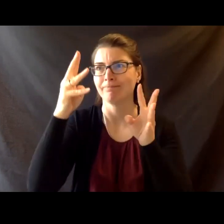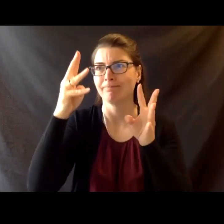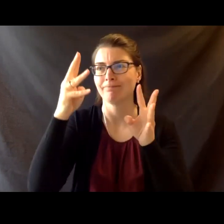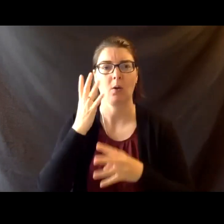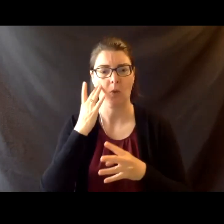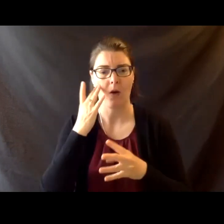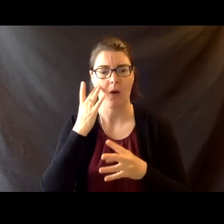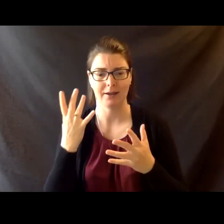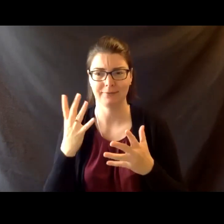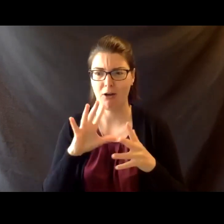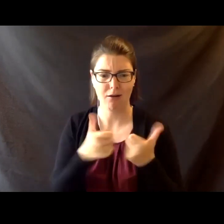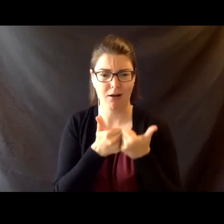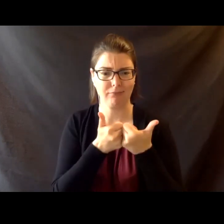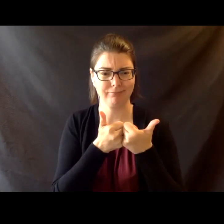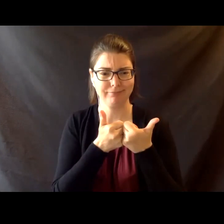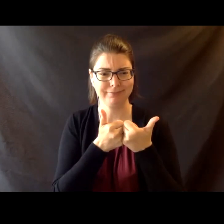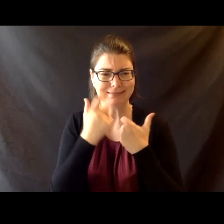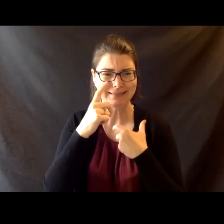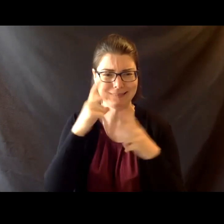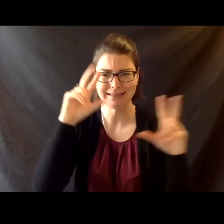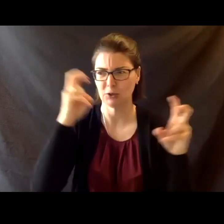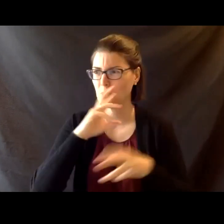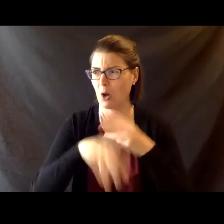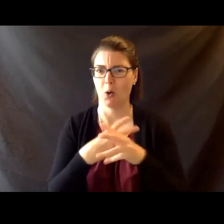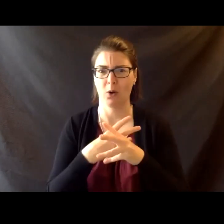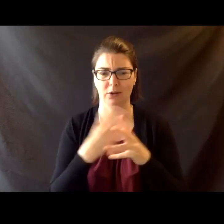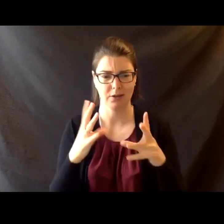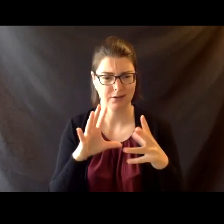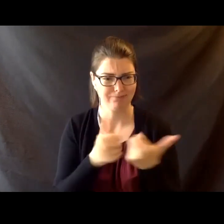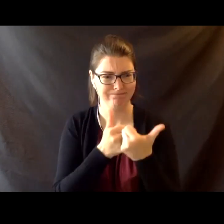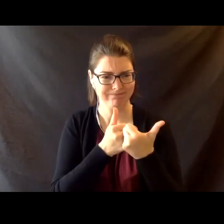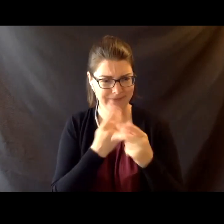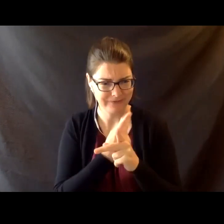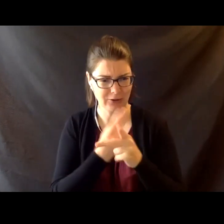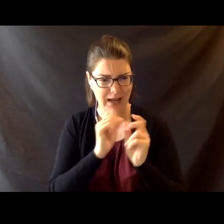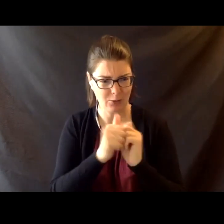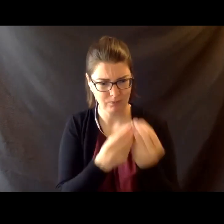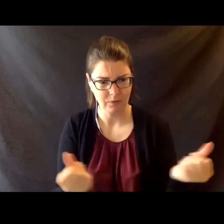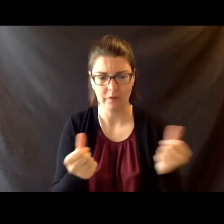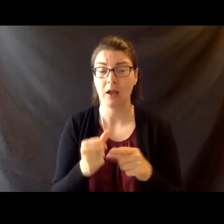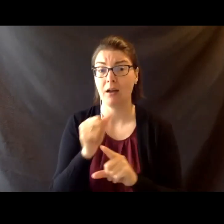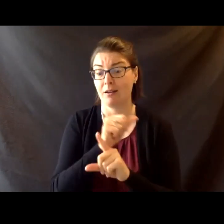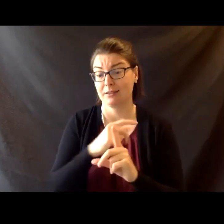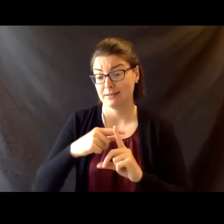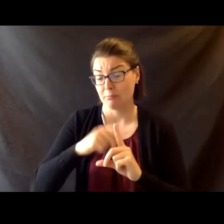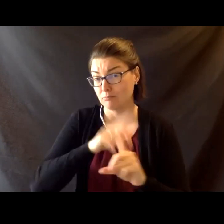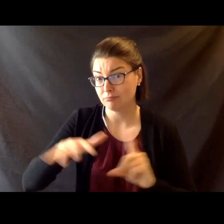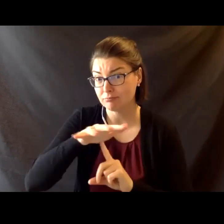complex global issues that we face, including inequality, climate change, and the pandemic